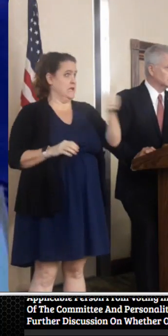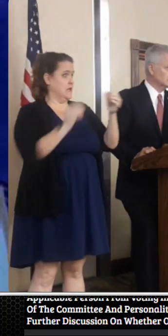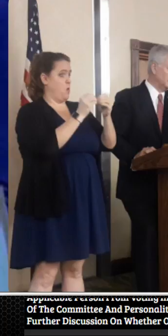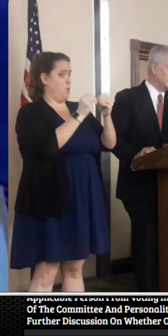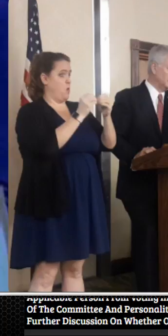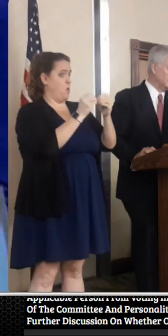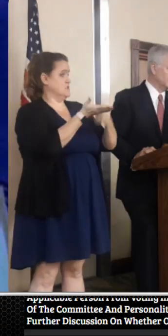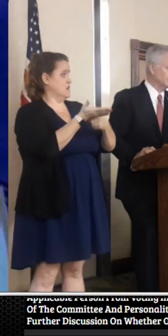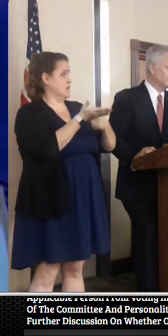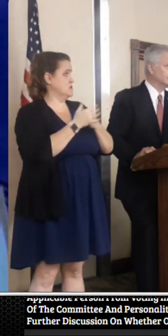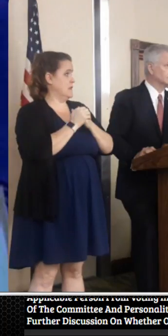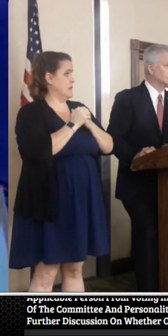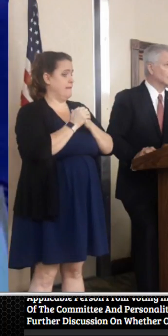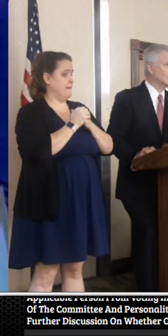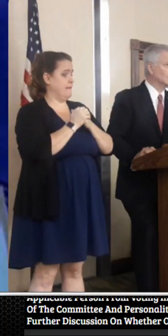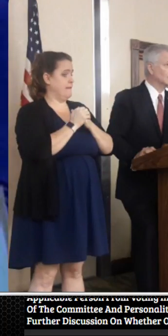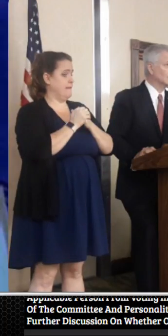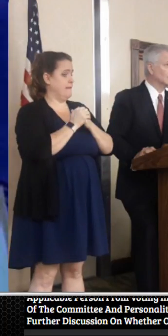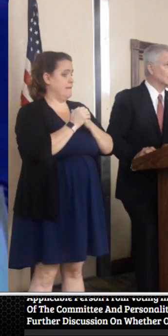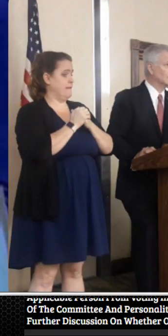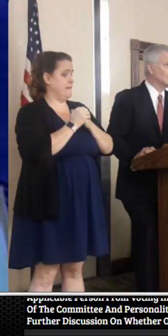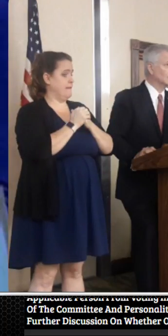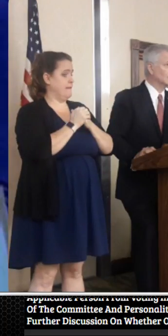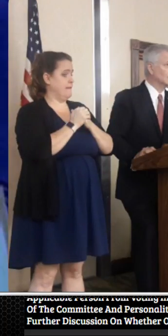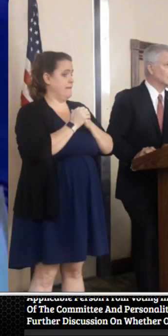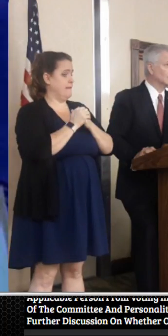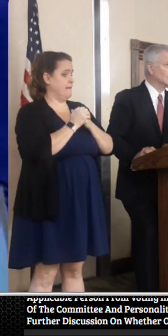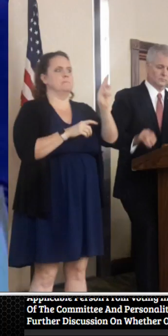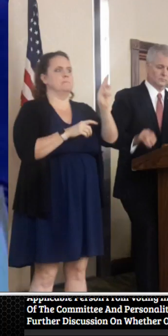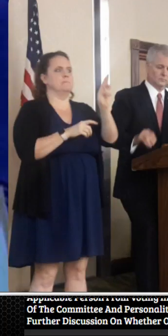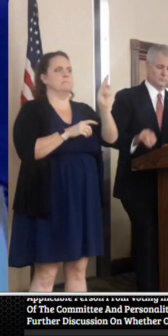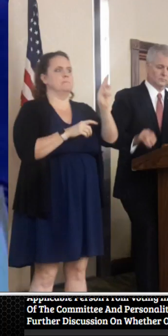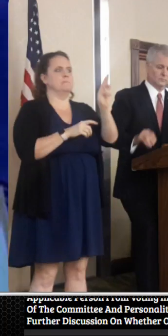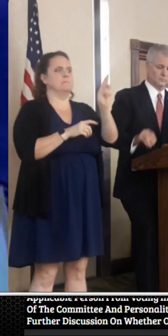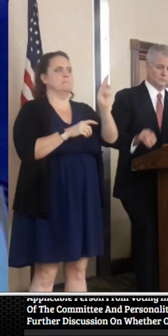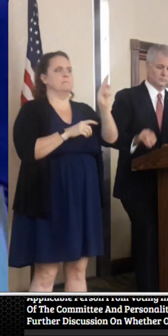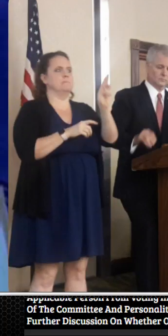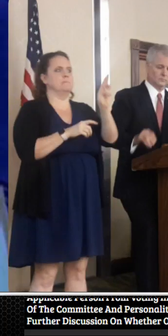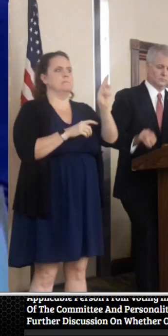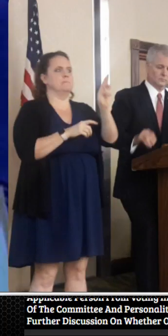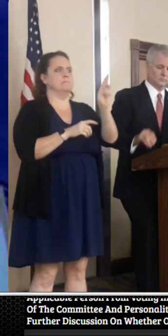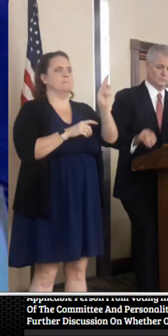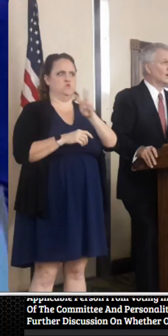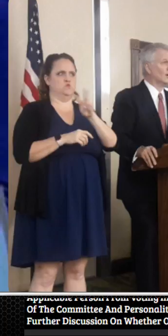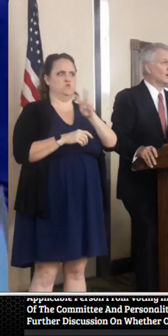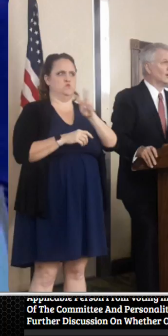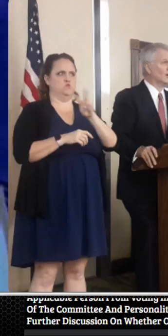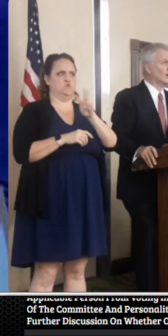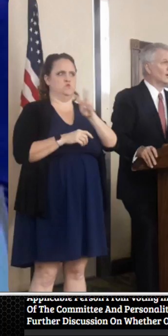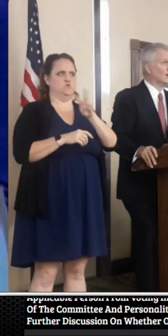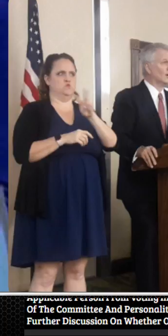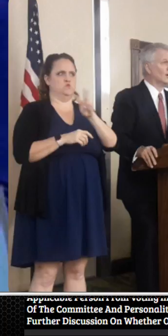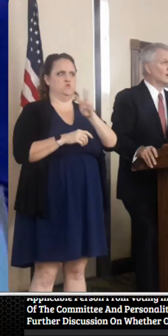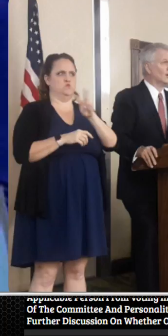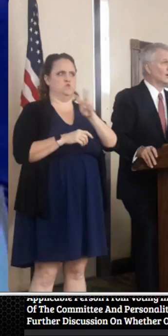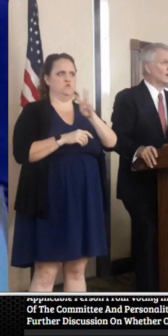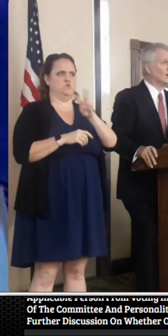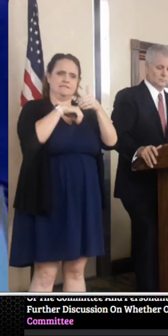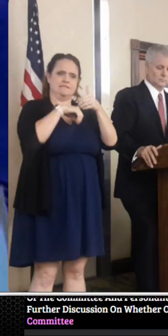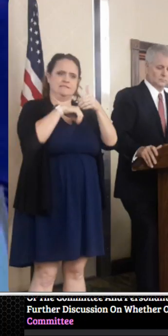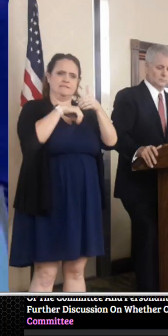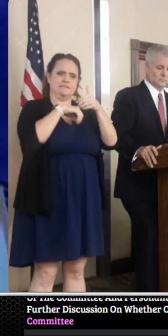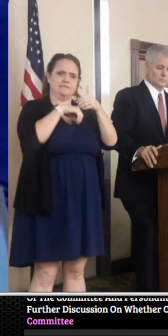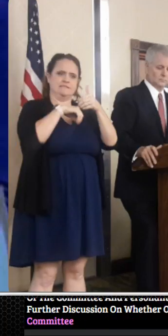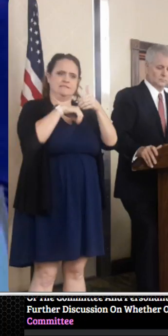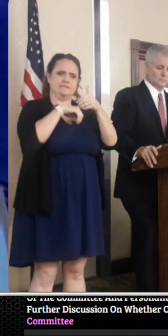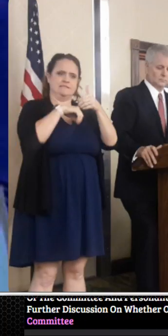Yes, sir. Mr. Brian, SD 22, I'm in favor of sending it to the Rules Committee. Well, in fact, this was voted